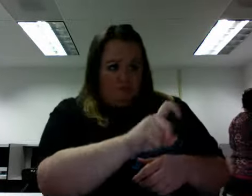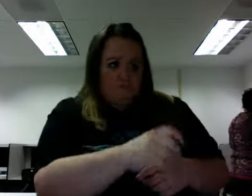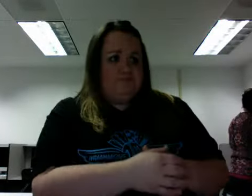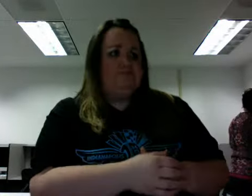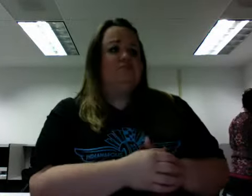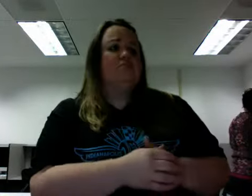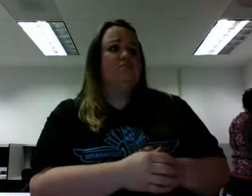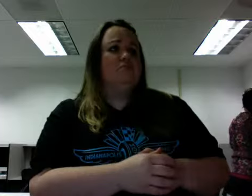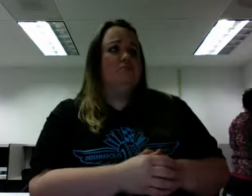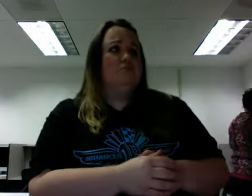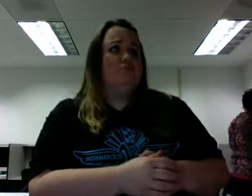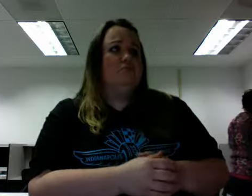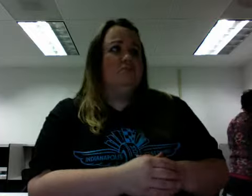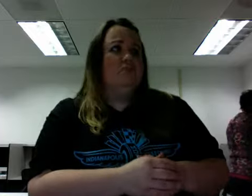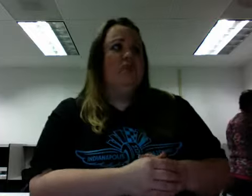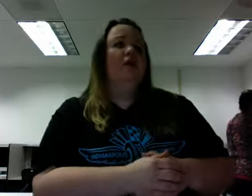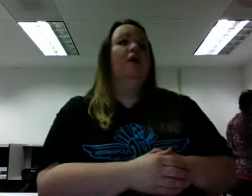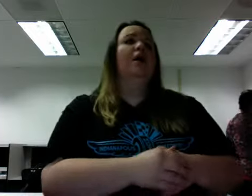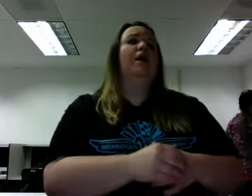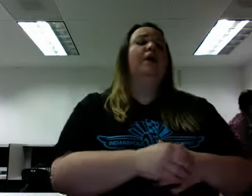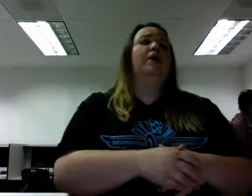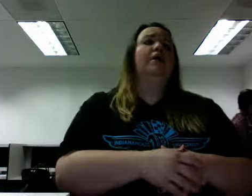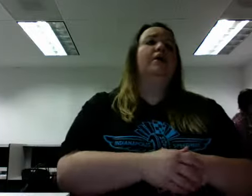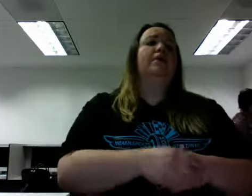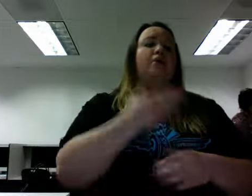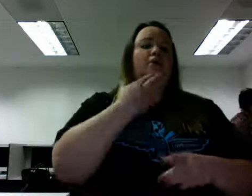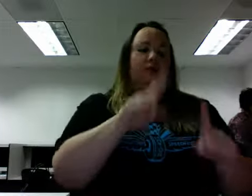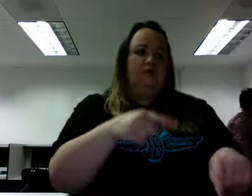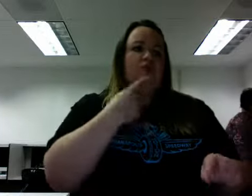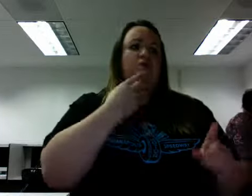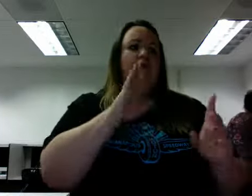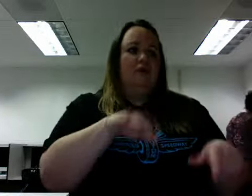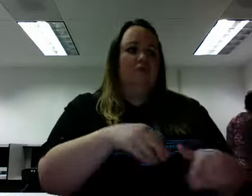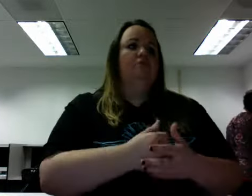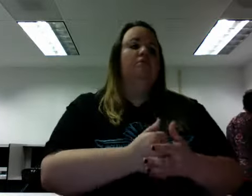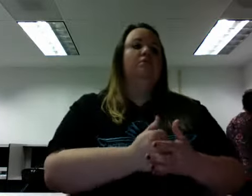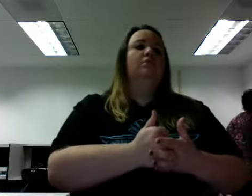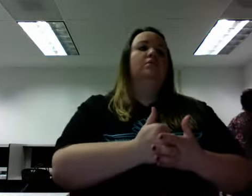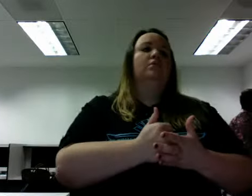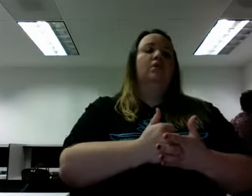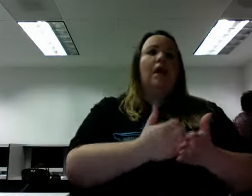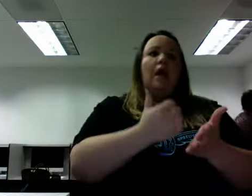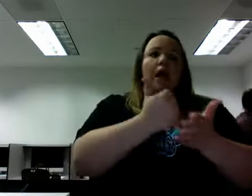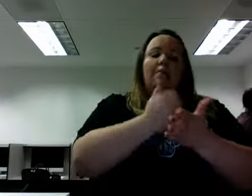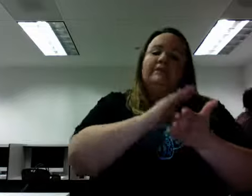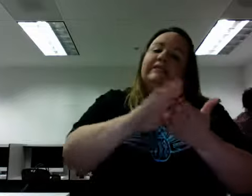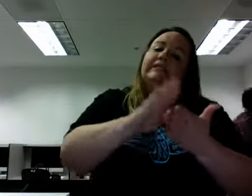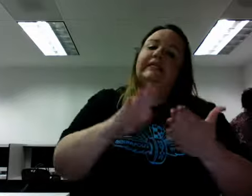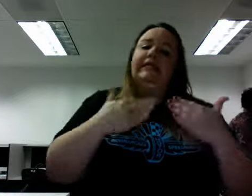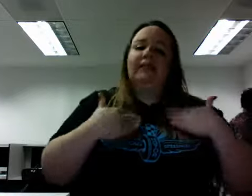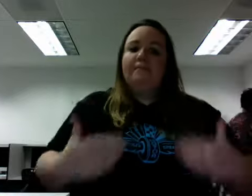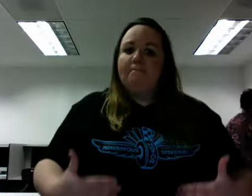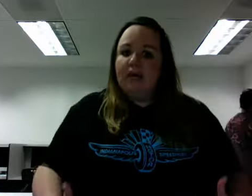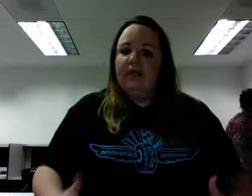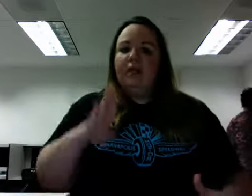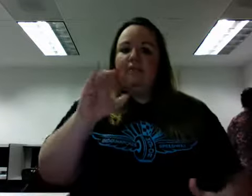all bacteria. Very nice answer. Very nice. It helps clean the body, keeps it cleaned out. Bacteria, infections, things like that.